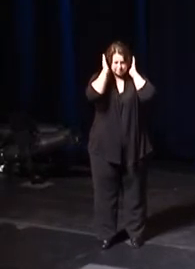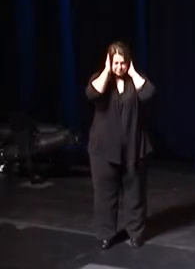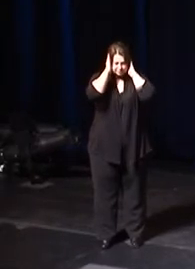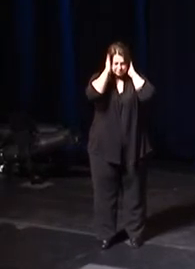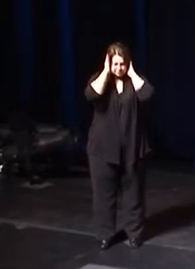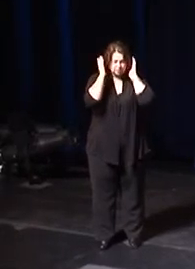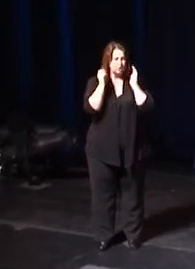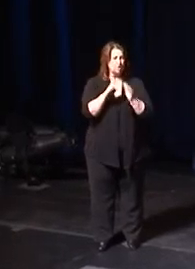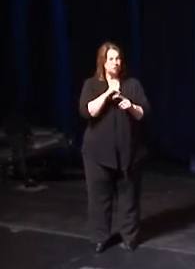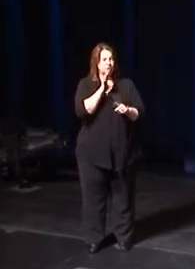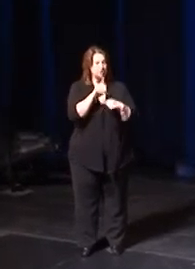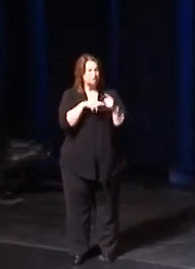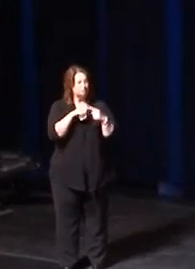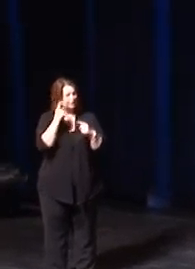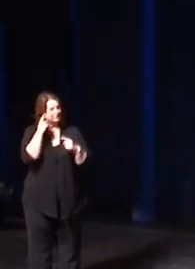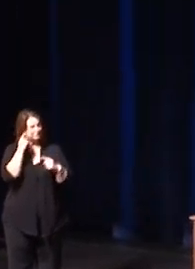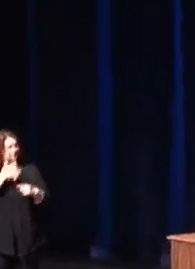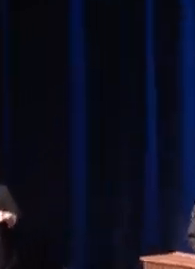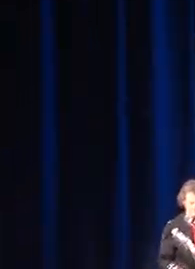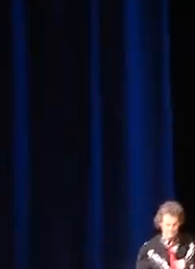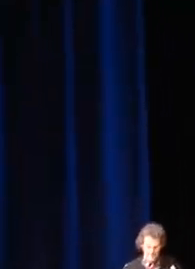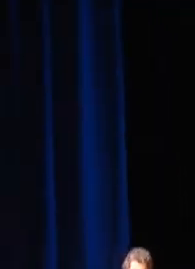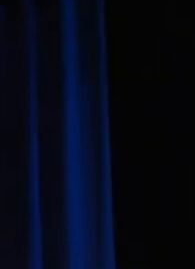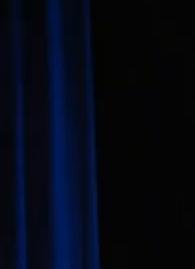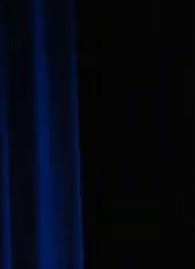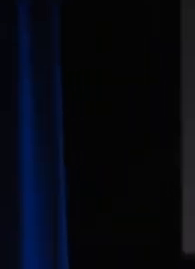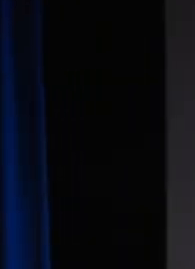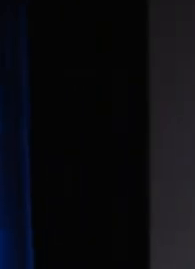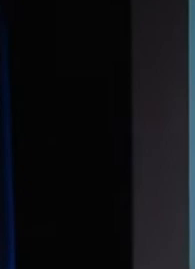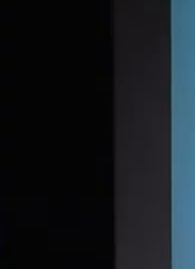on about sound sensitivity. Another problem that